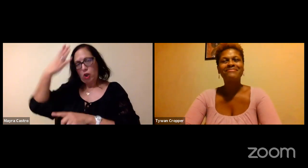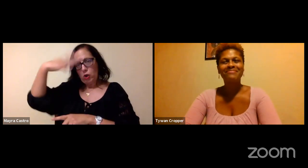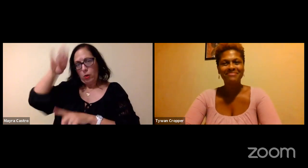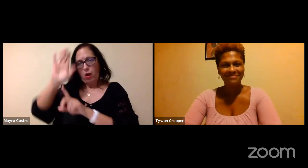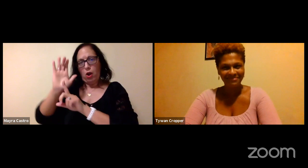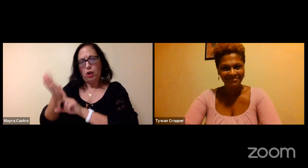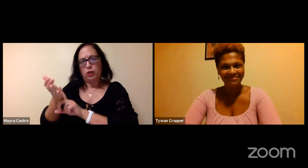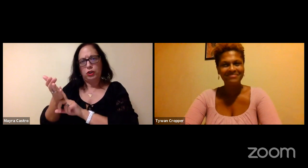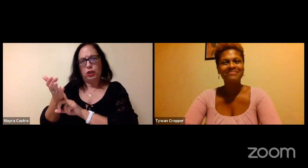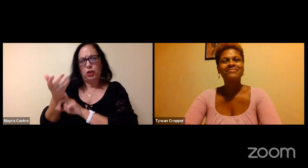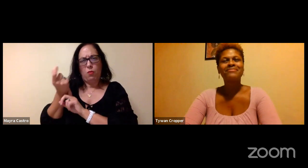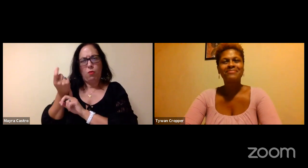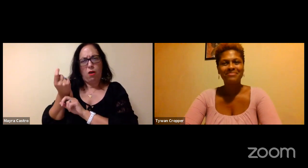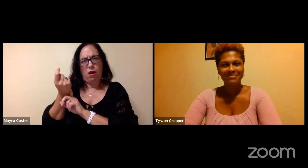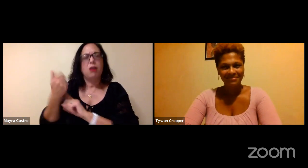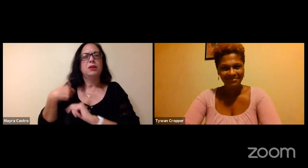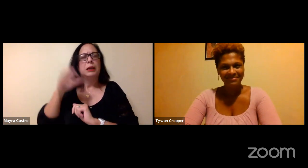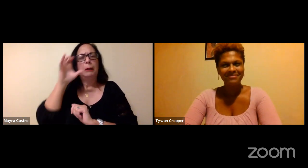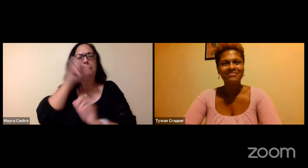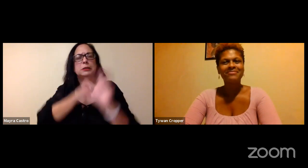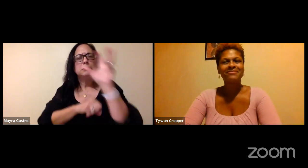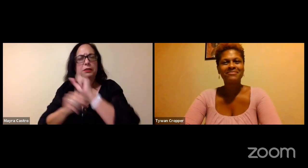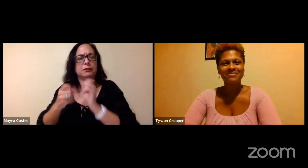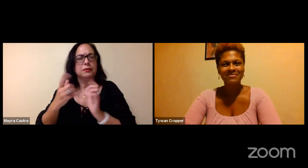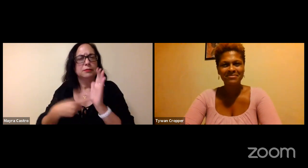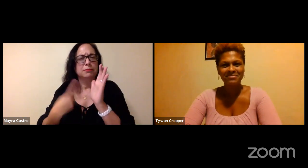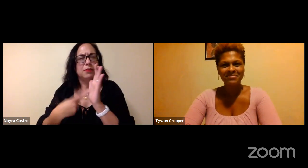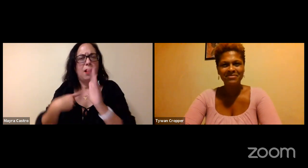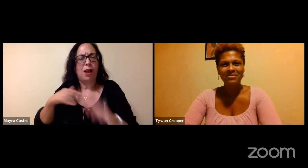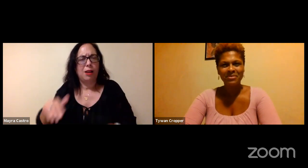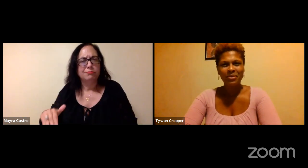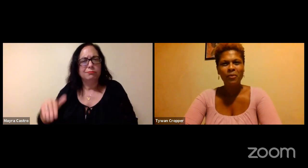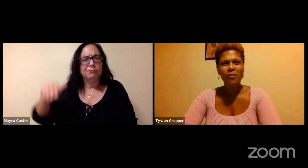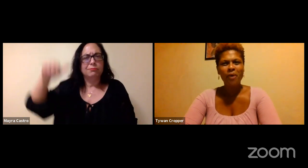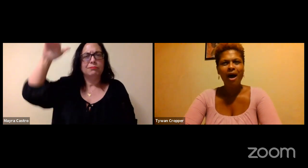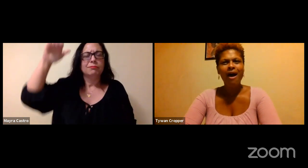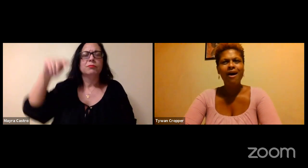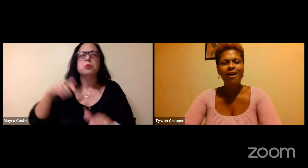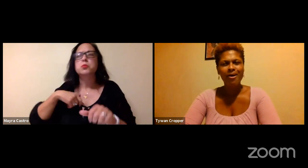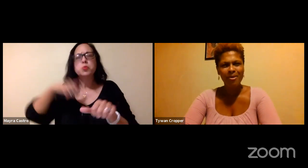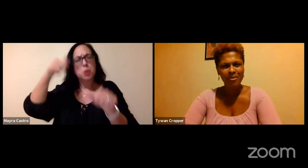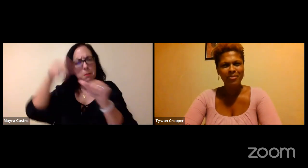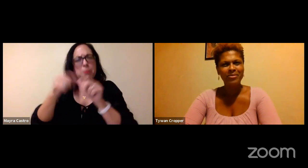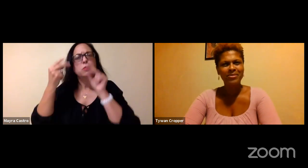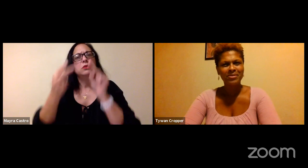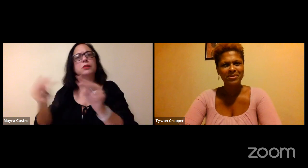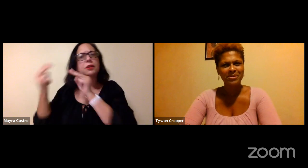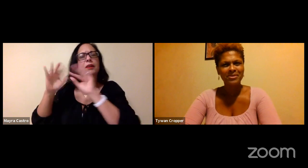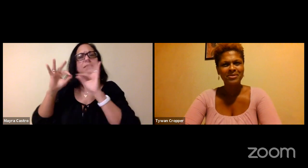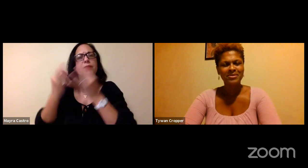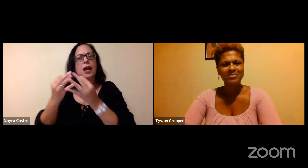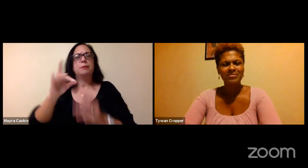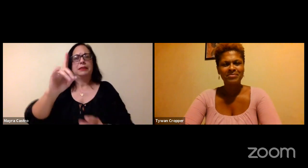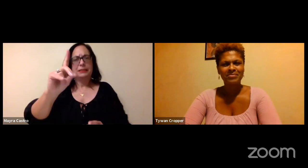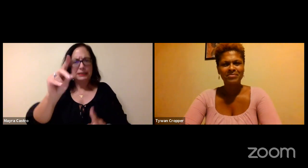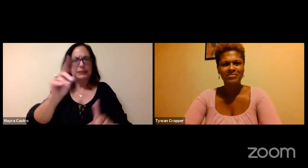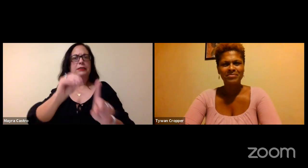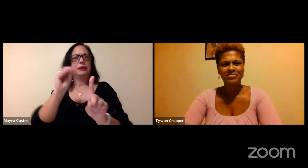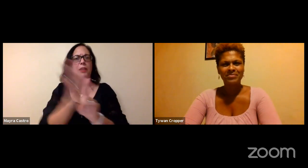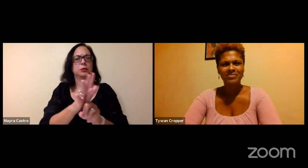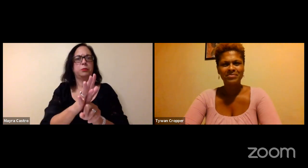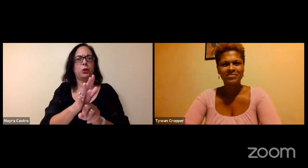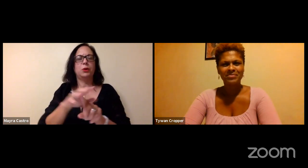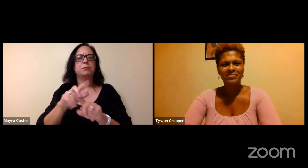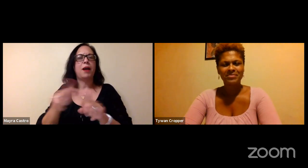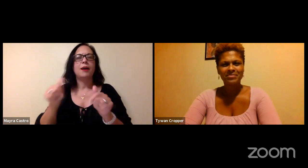getting a sense of Cuban culture, Hispanic culture. Because I think I missed some